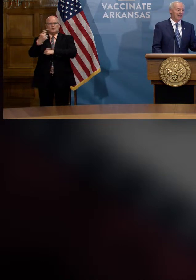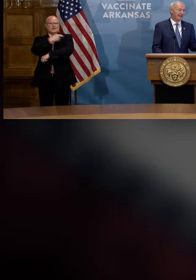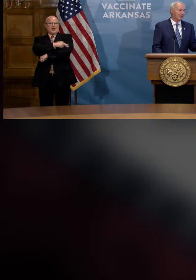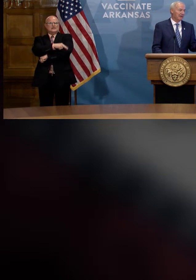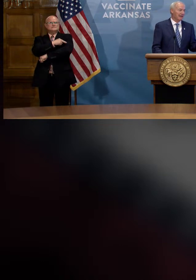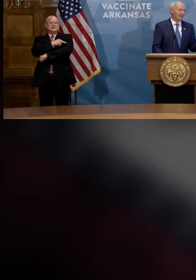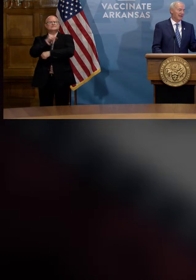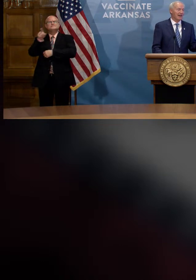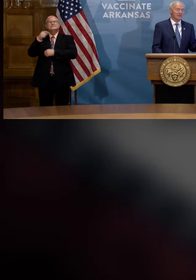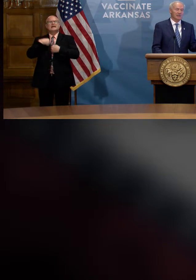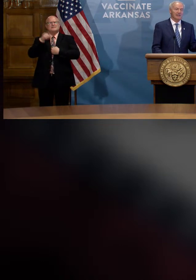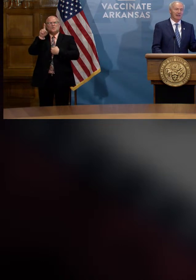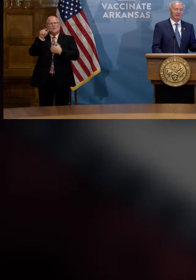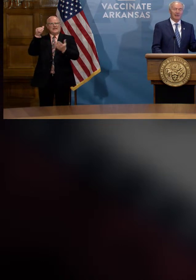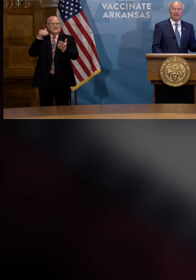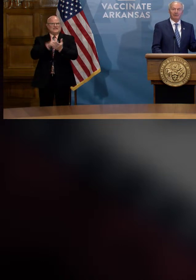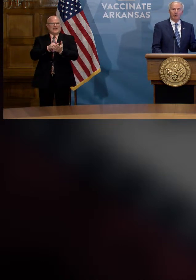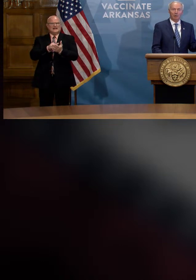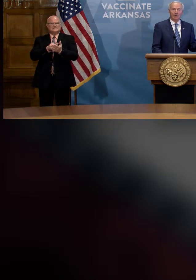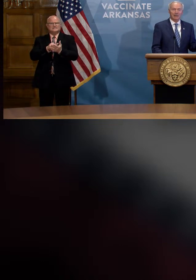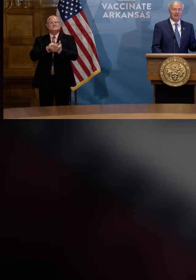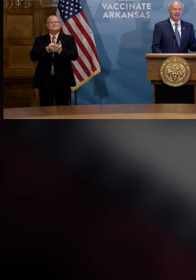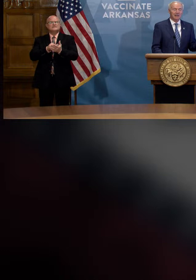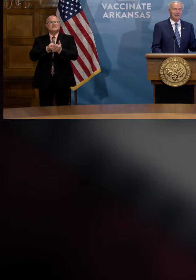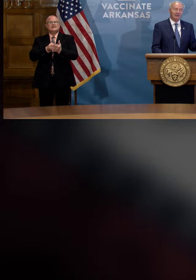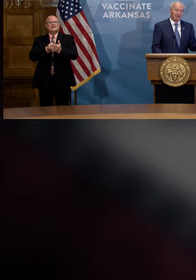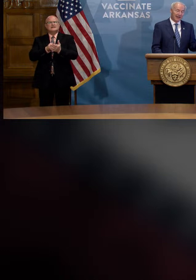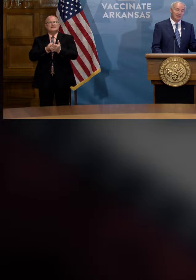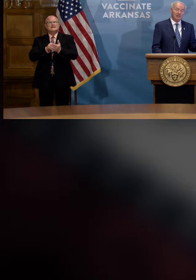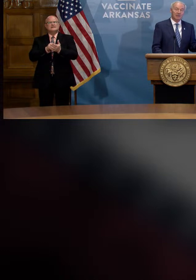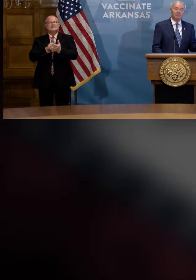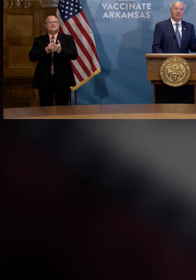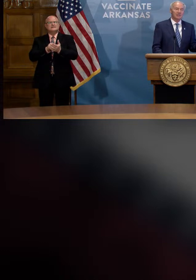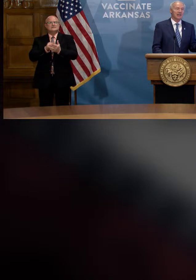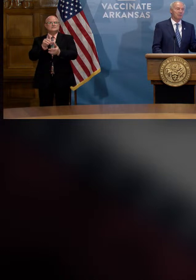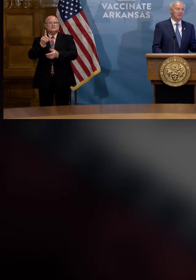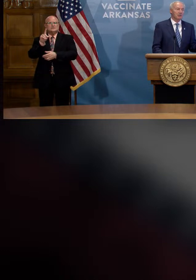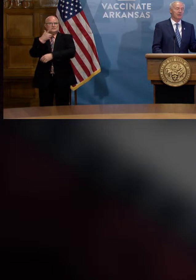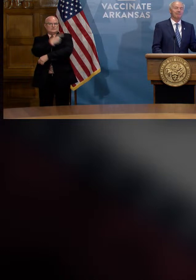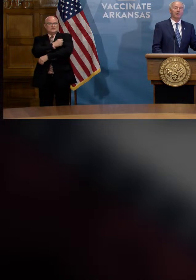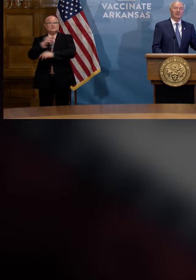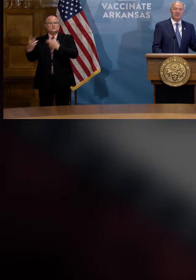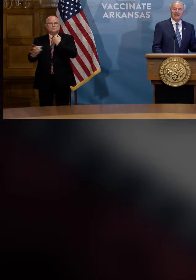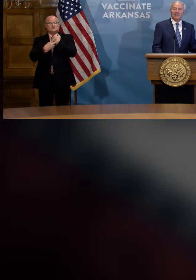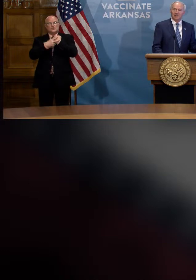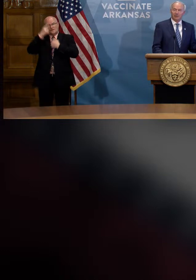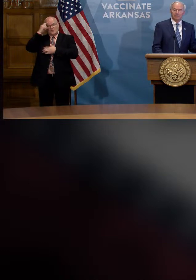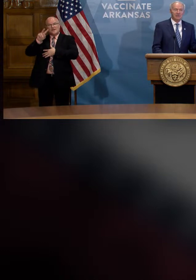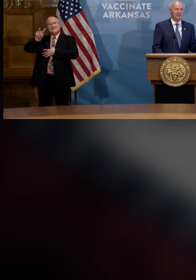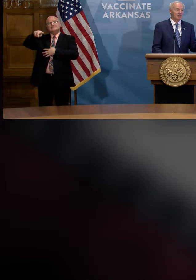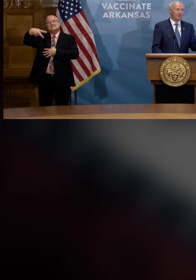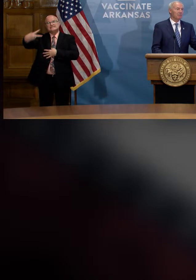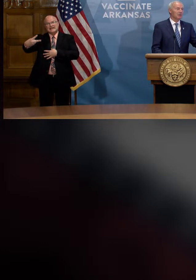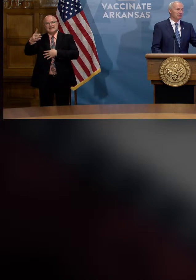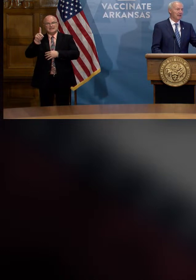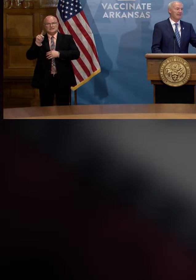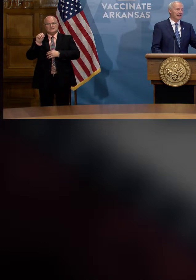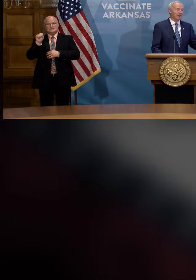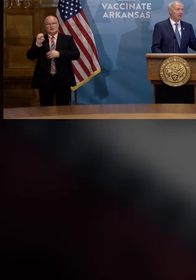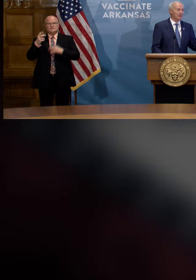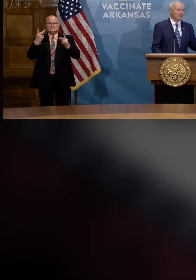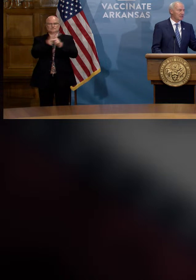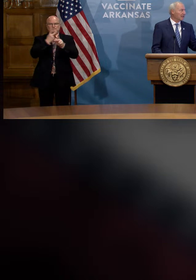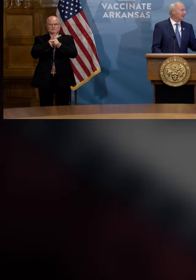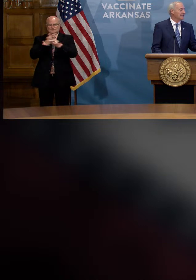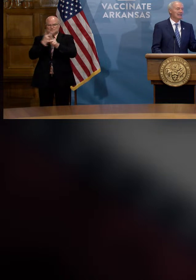hospital. They have about 1,000 that are there for 1,000 doses that are reserved for the second dose. And so you multiply